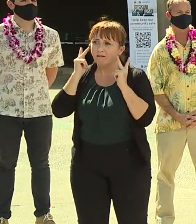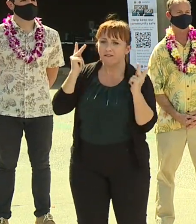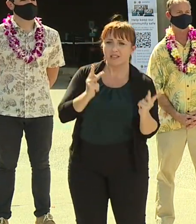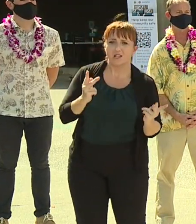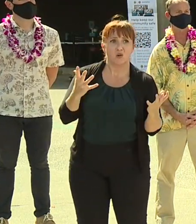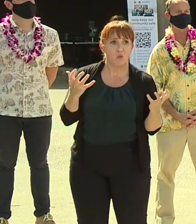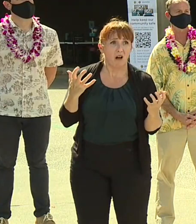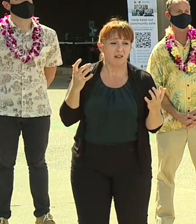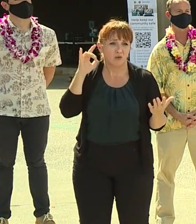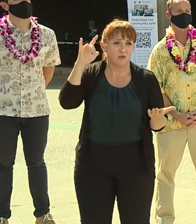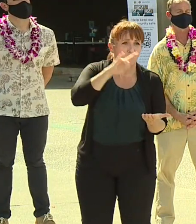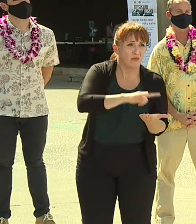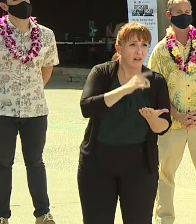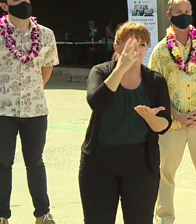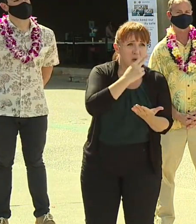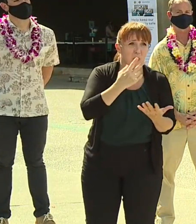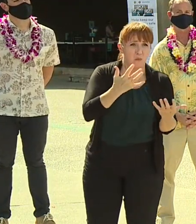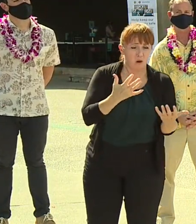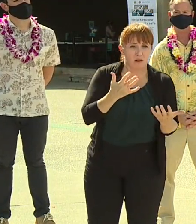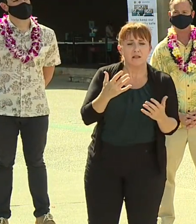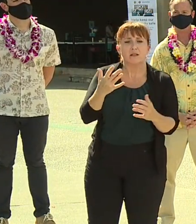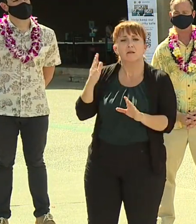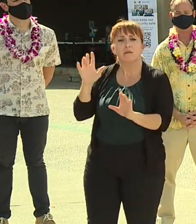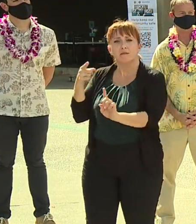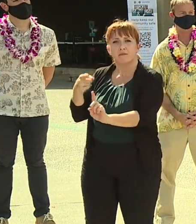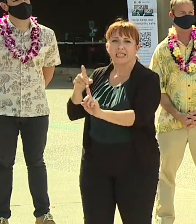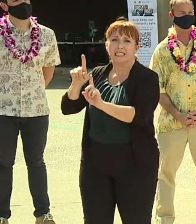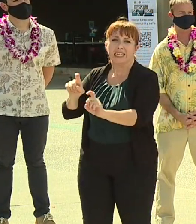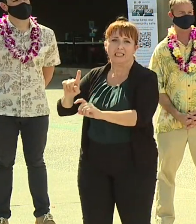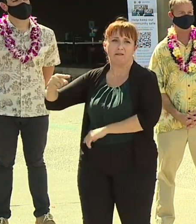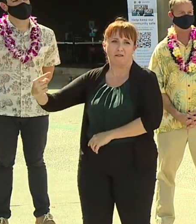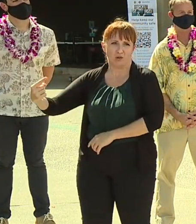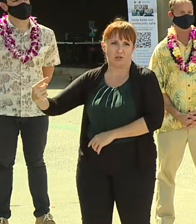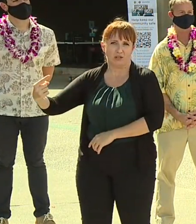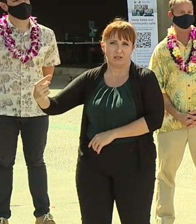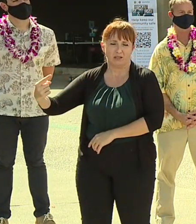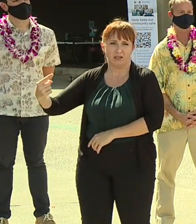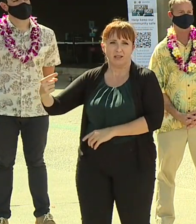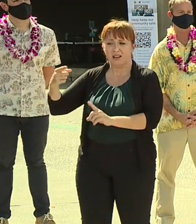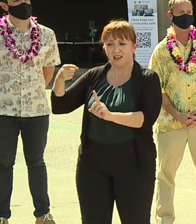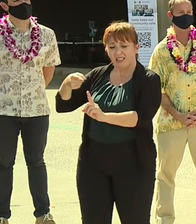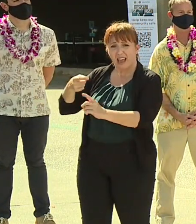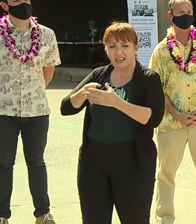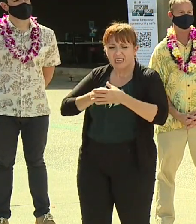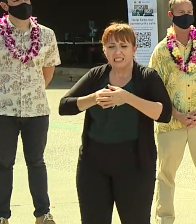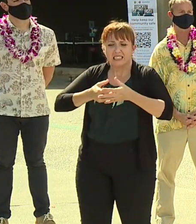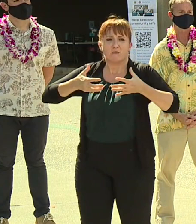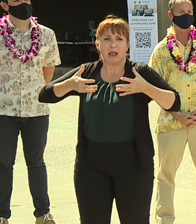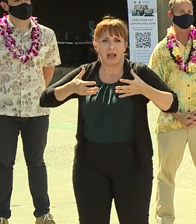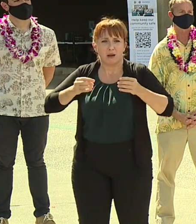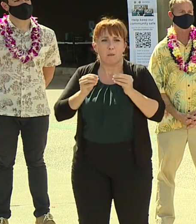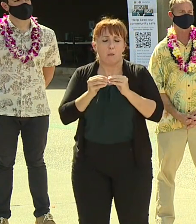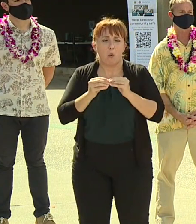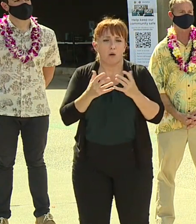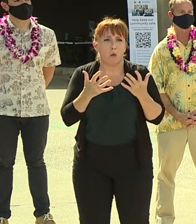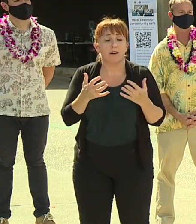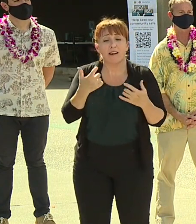to get tested prior to coming here. We are in the process of expanding that. I just came off